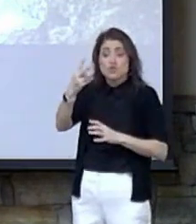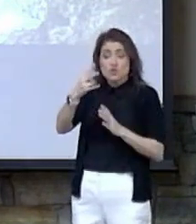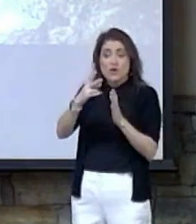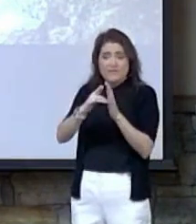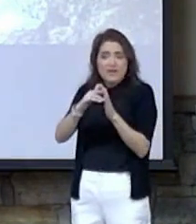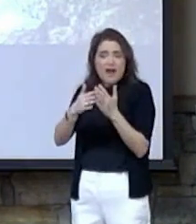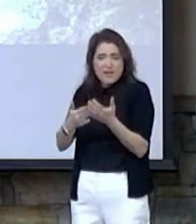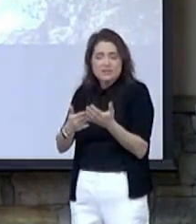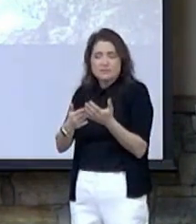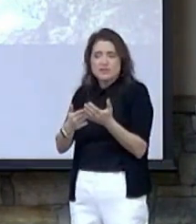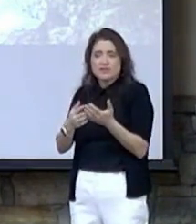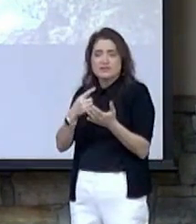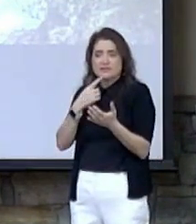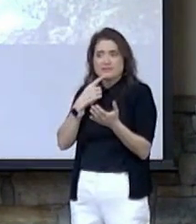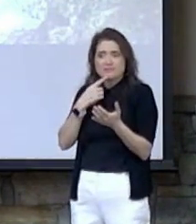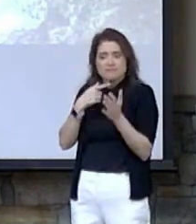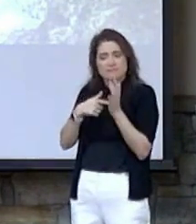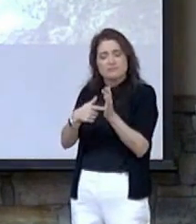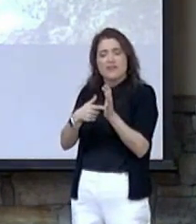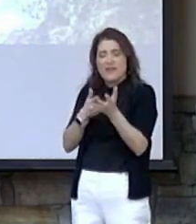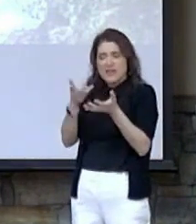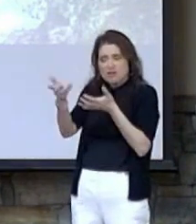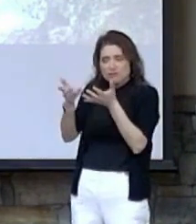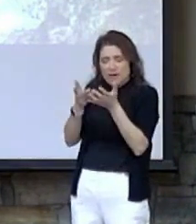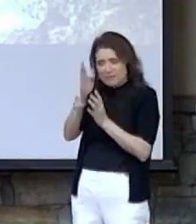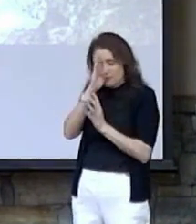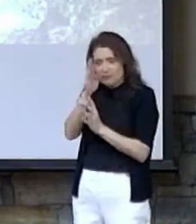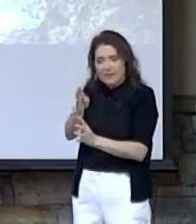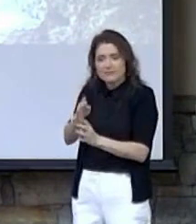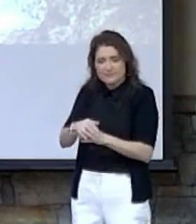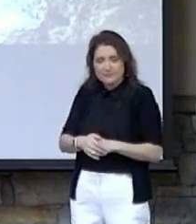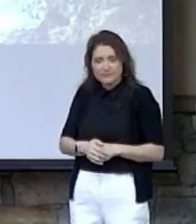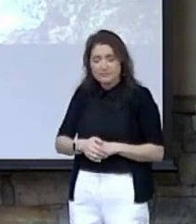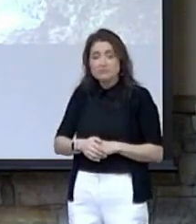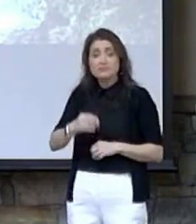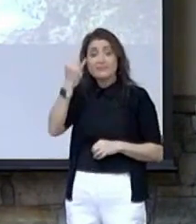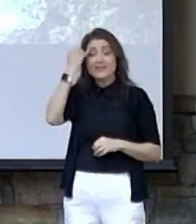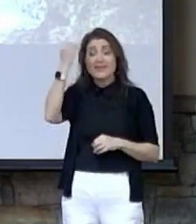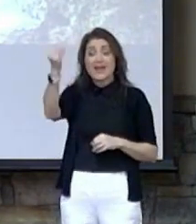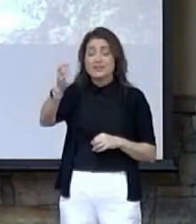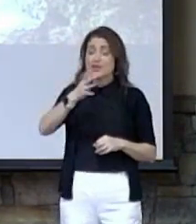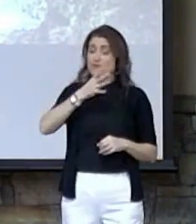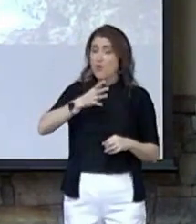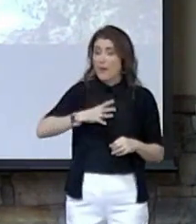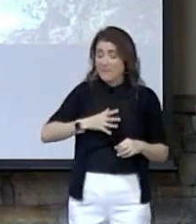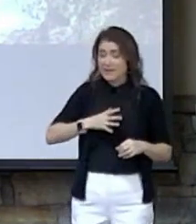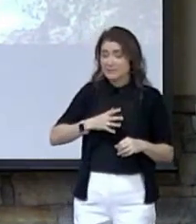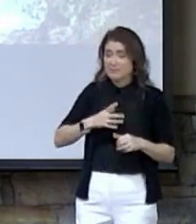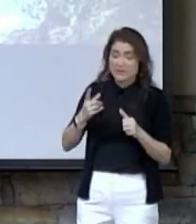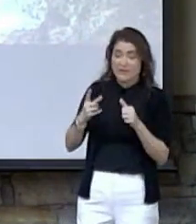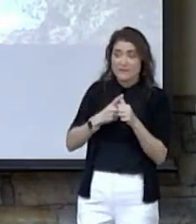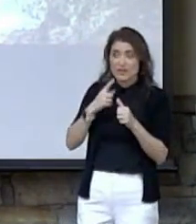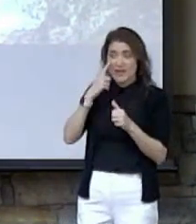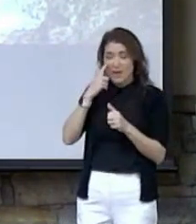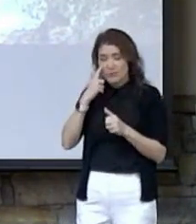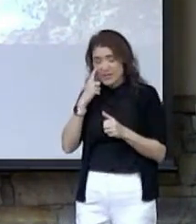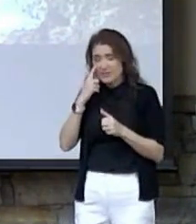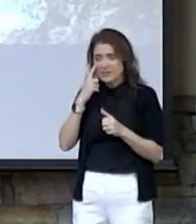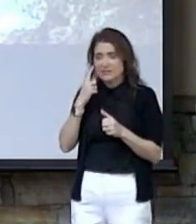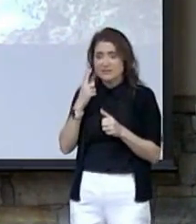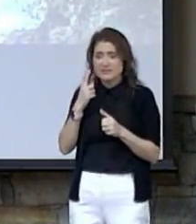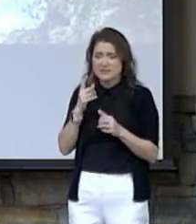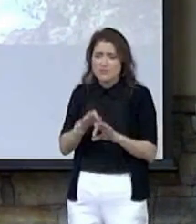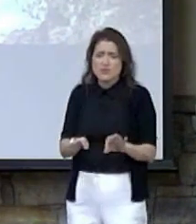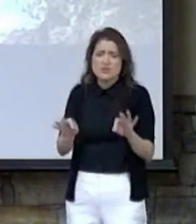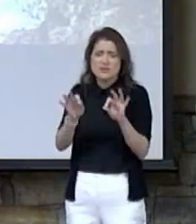Jesus interacted with them directly. You see, this idea of women being the first eyewitnesses is not insignificant